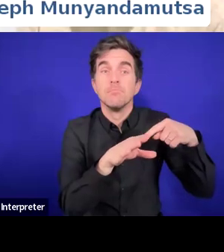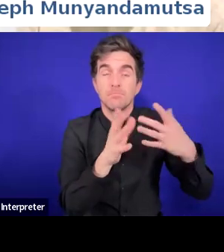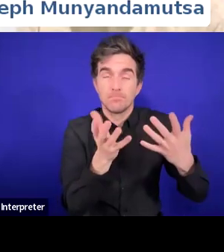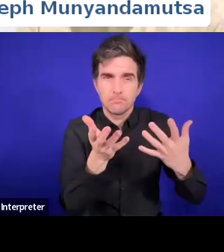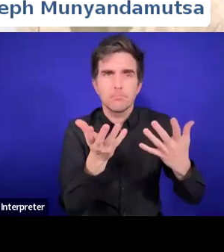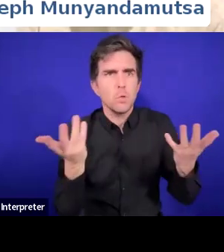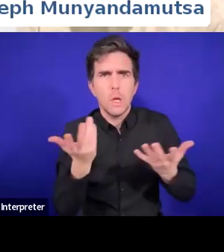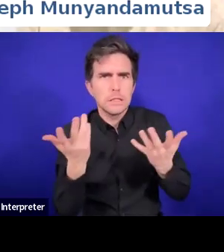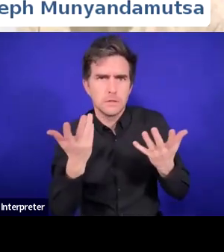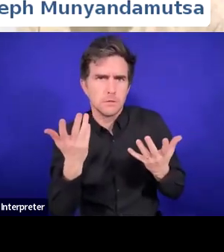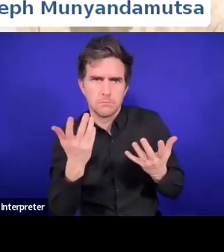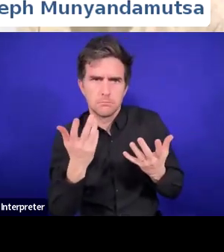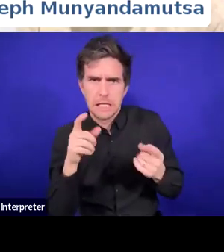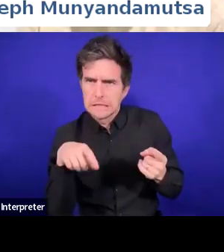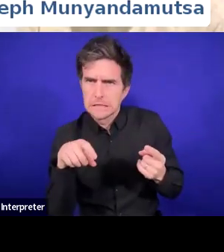for example,